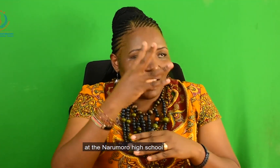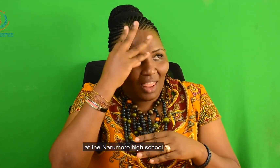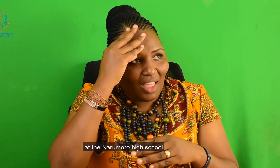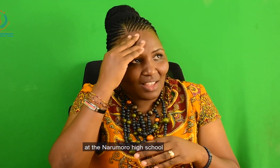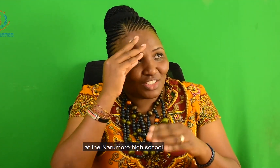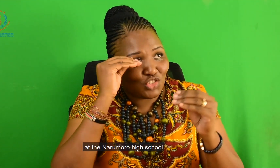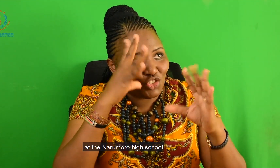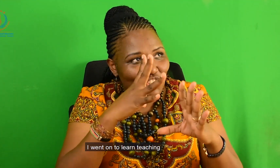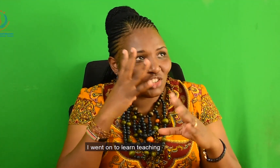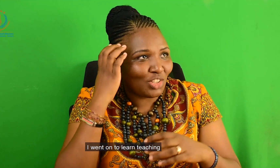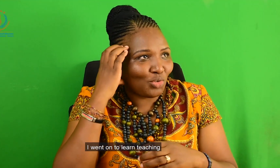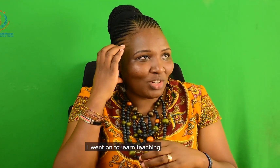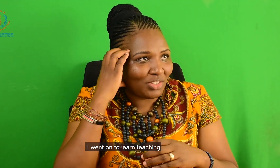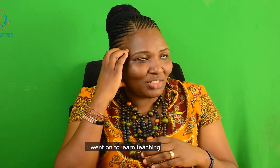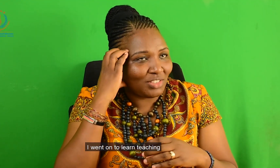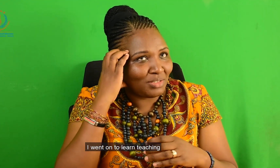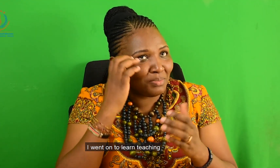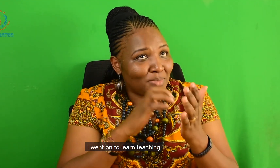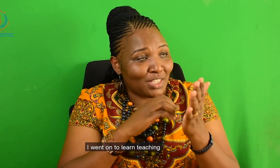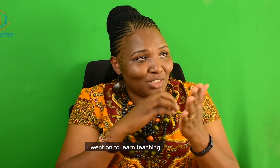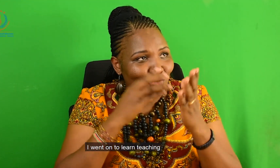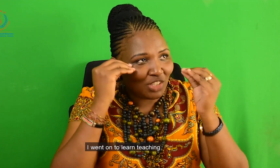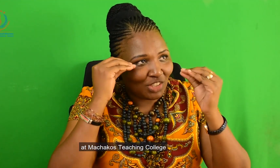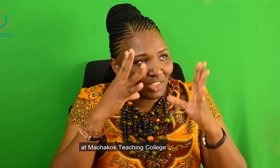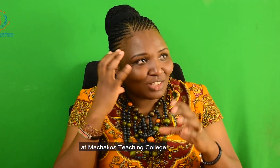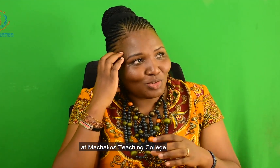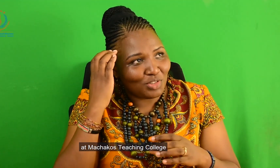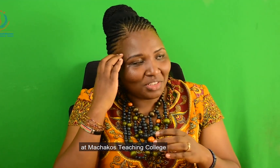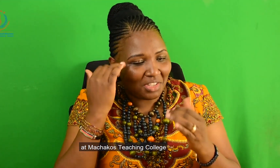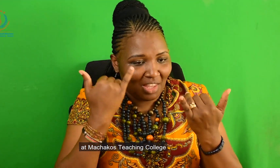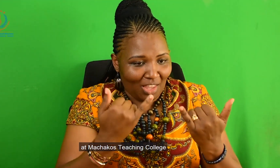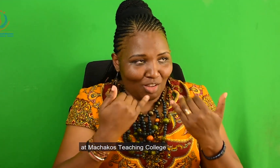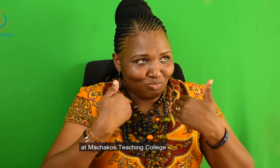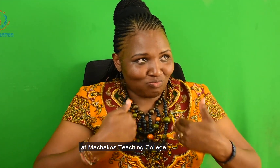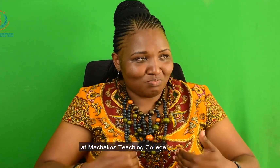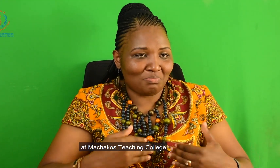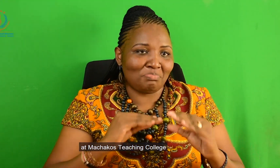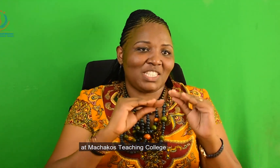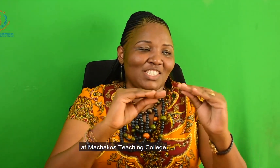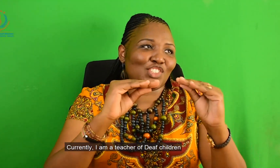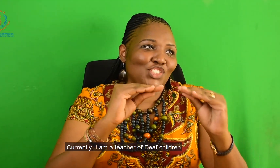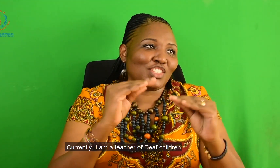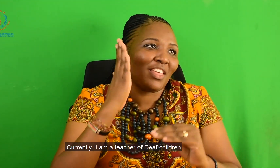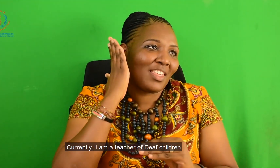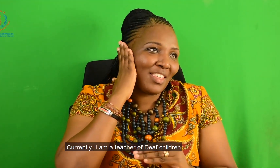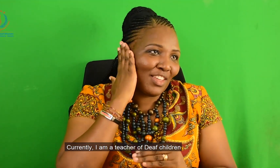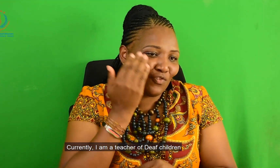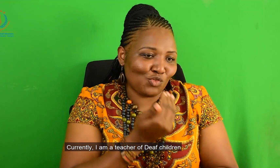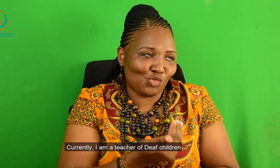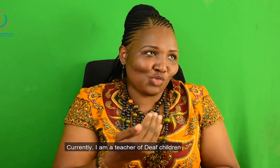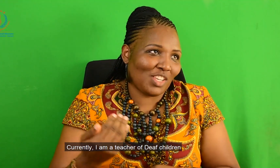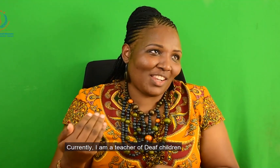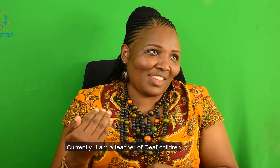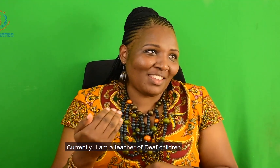School, I went on to learn teaching at Machakos Teaching College. Currently, I'm a teacher of deaf